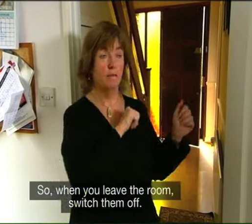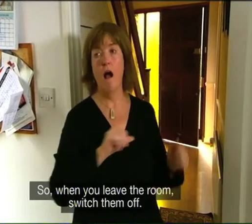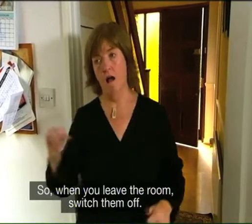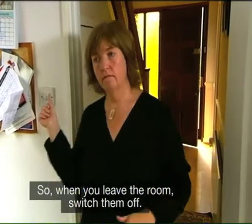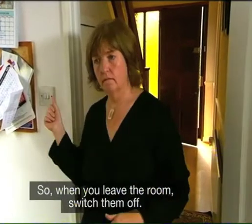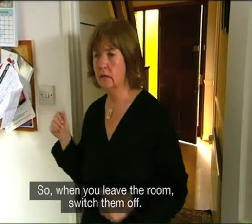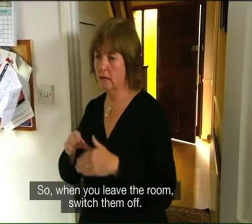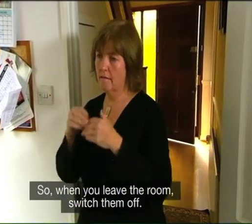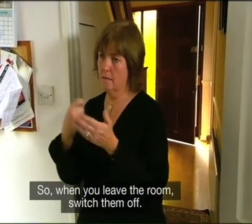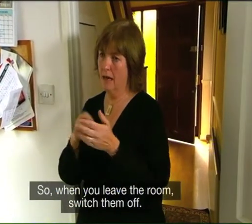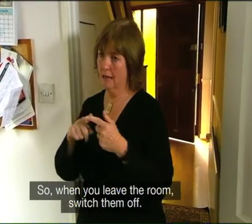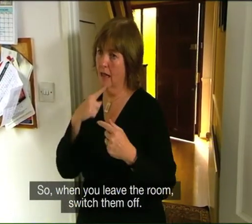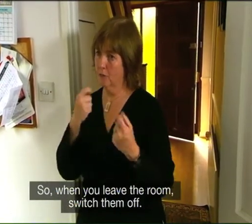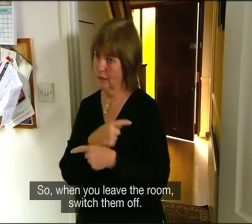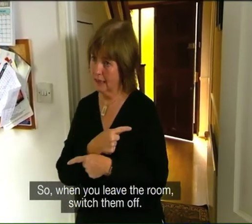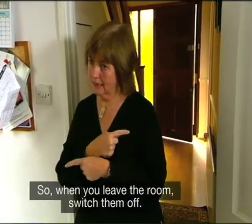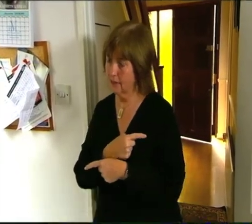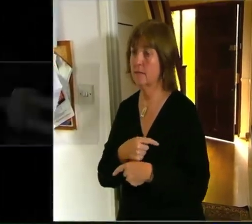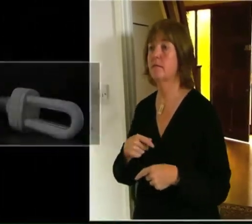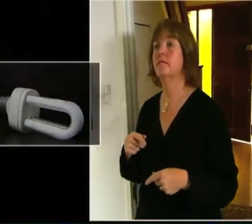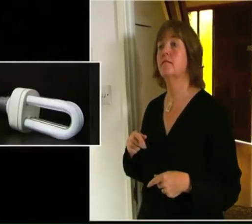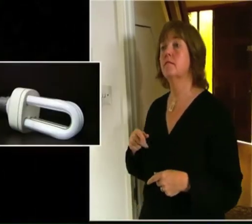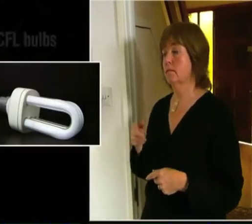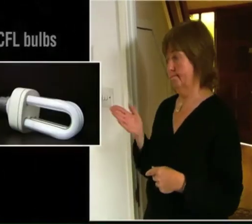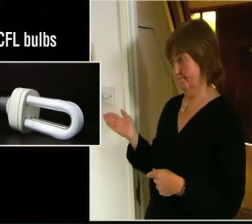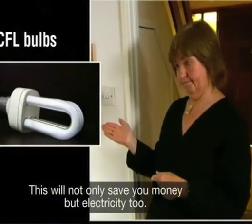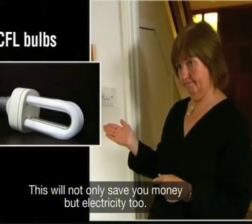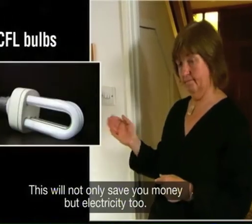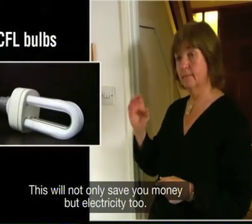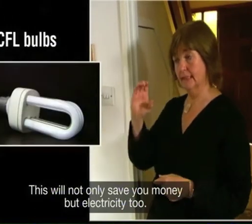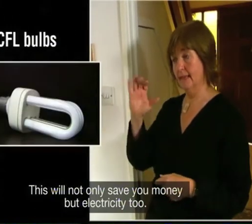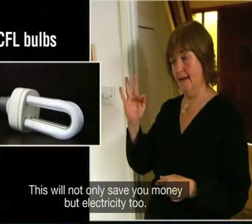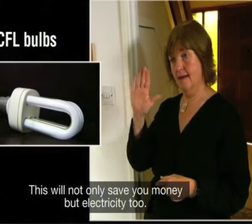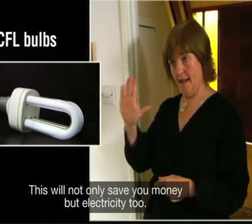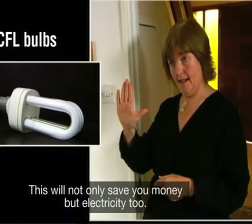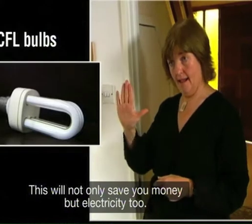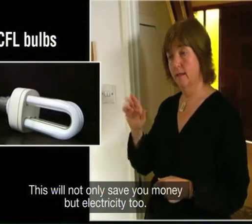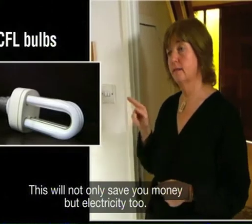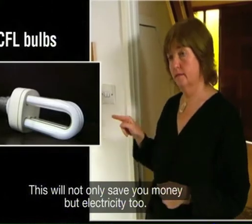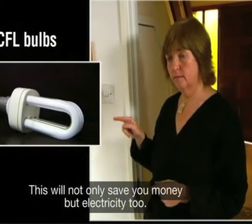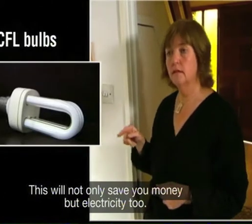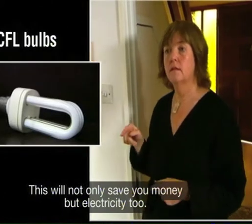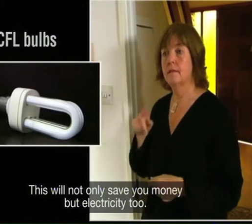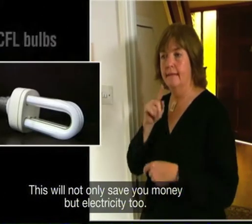So, when you leave the room, switch them off. This will not only save you money, but electricity